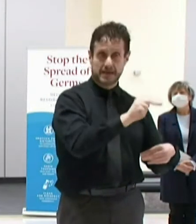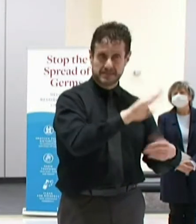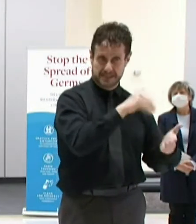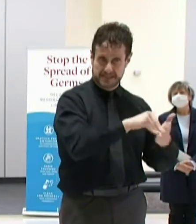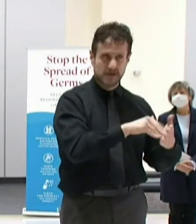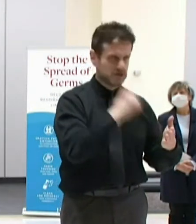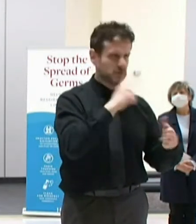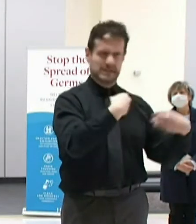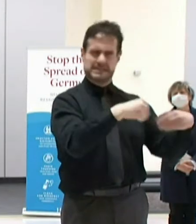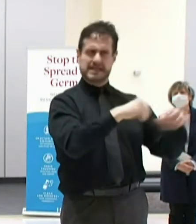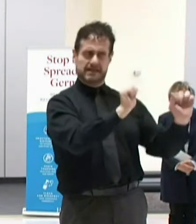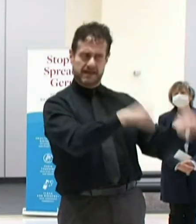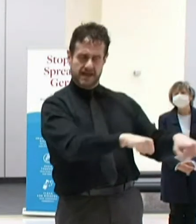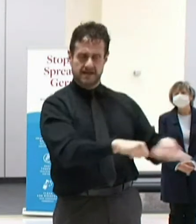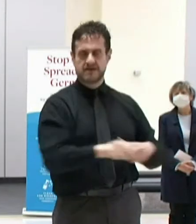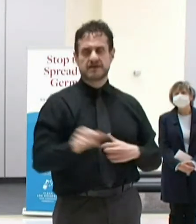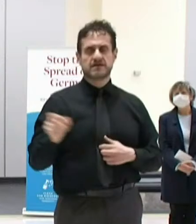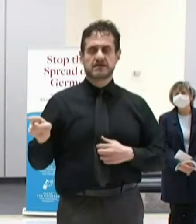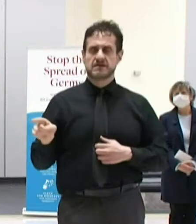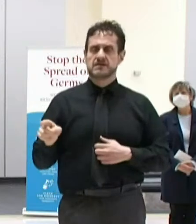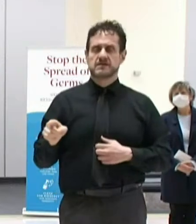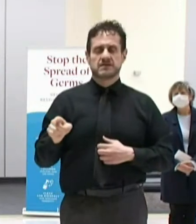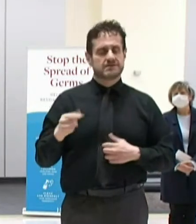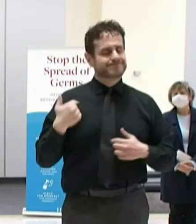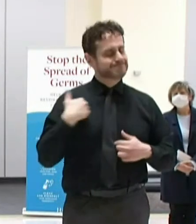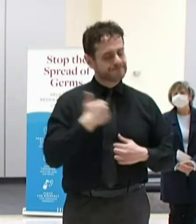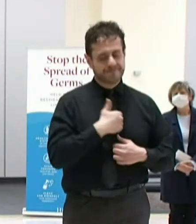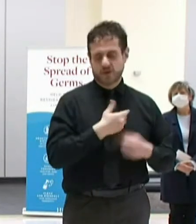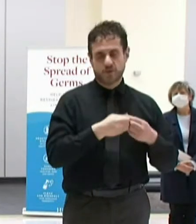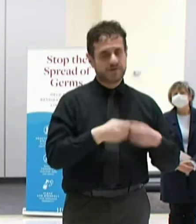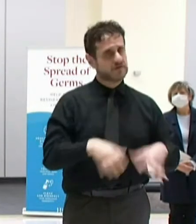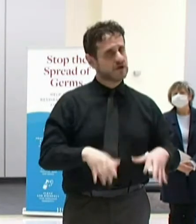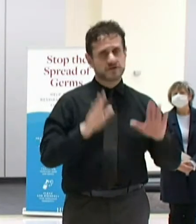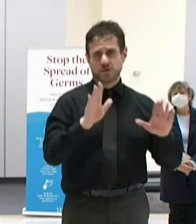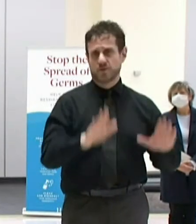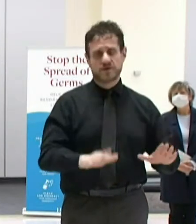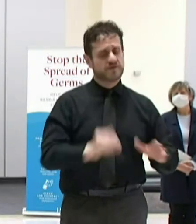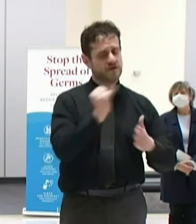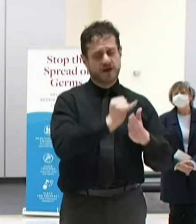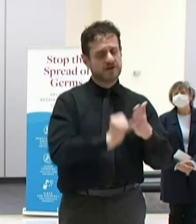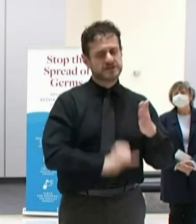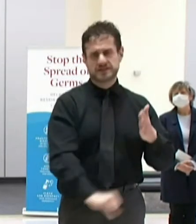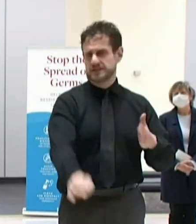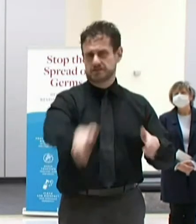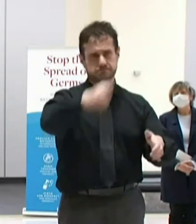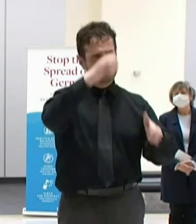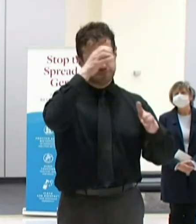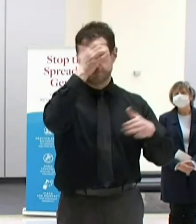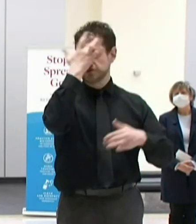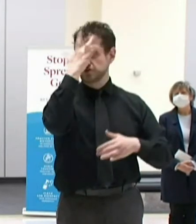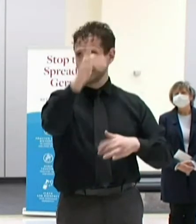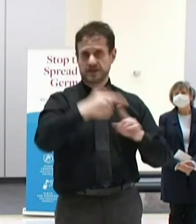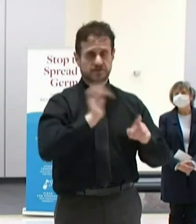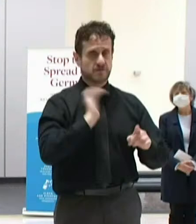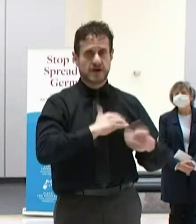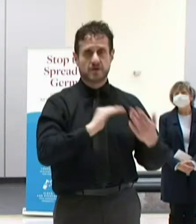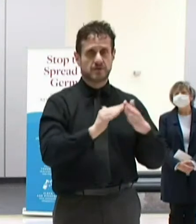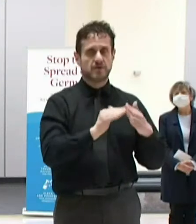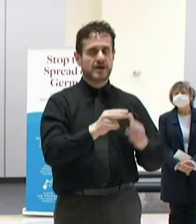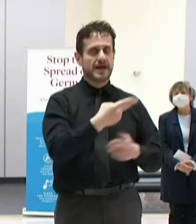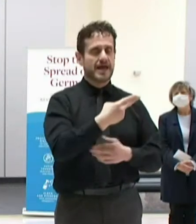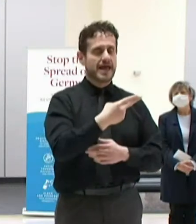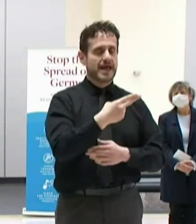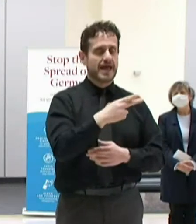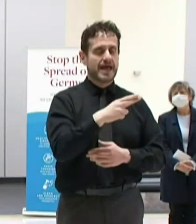Well, let's start with, we've lost a great artistic genius from our community. Helmut